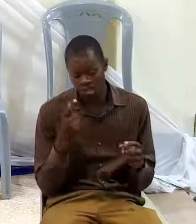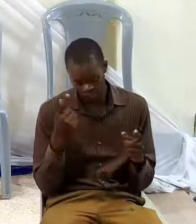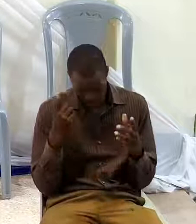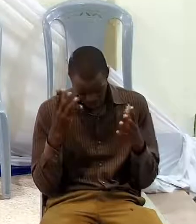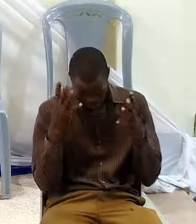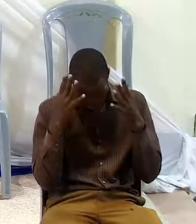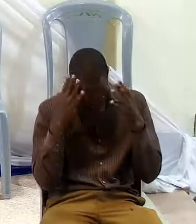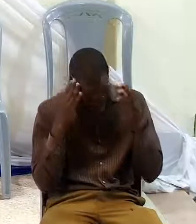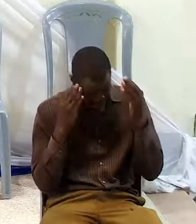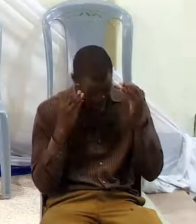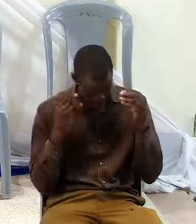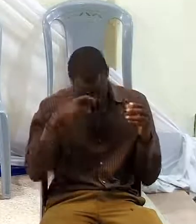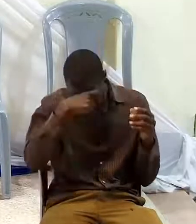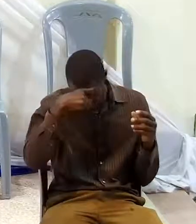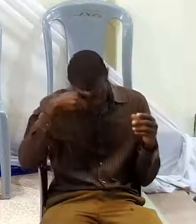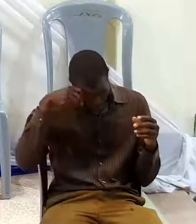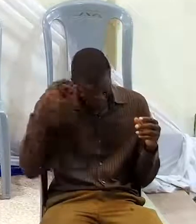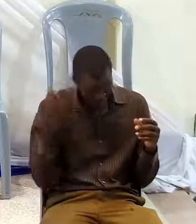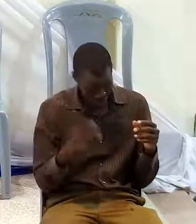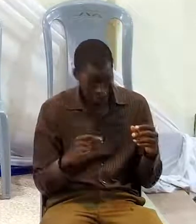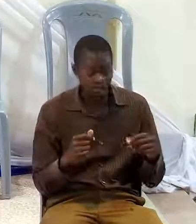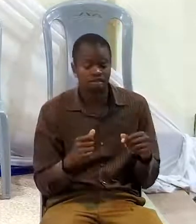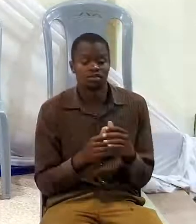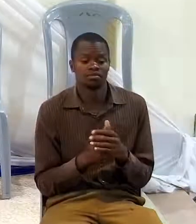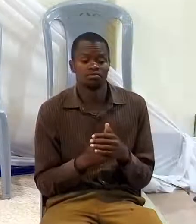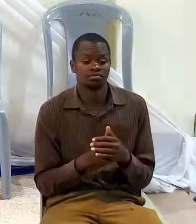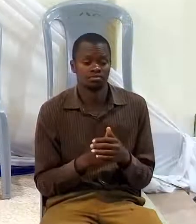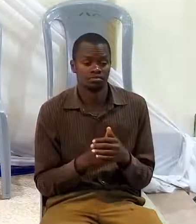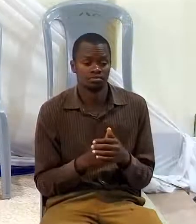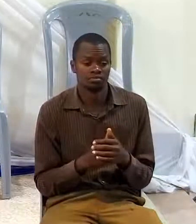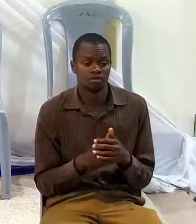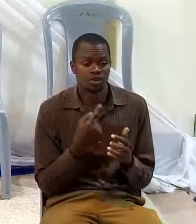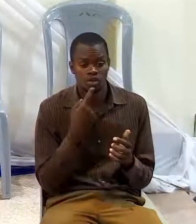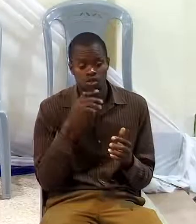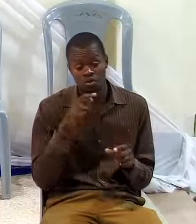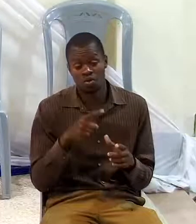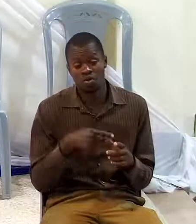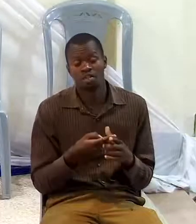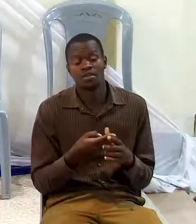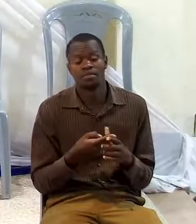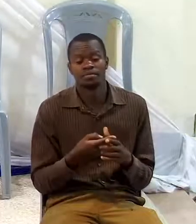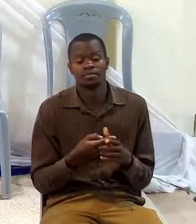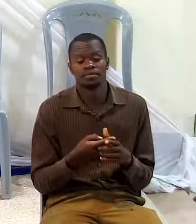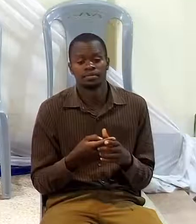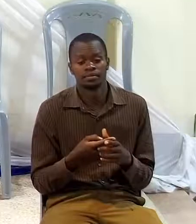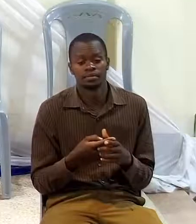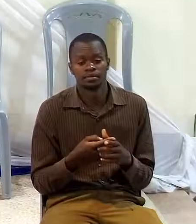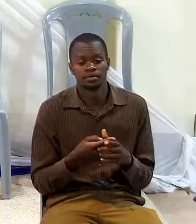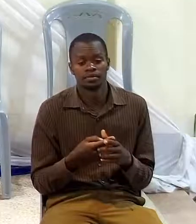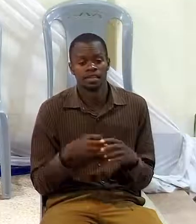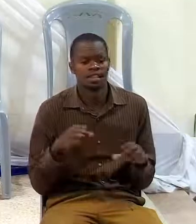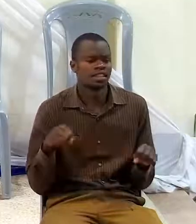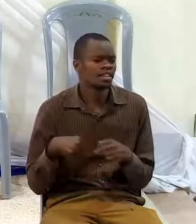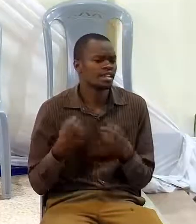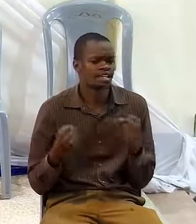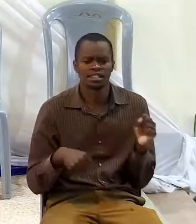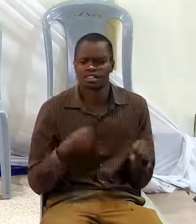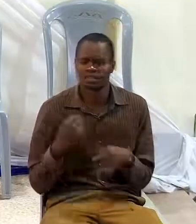sweat. So then, the activity level. Then other